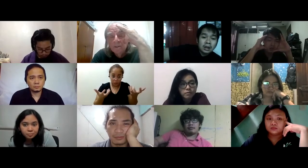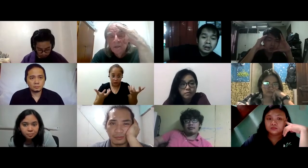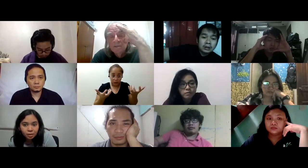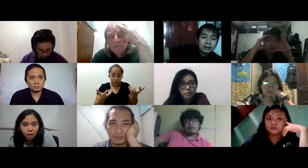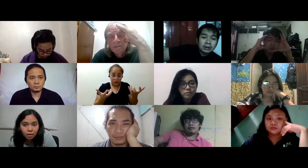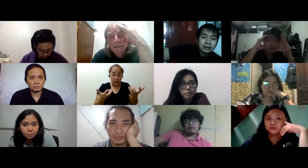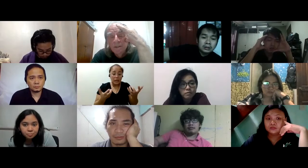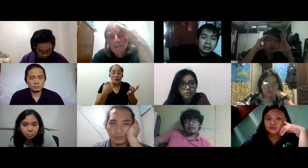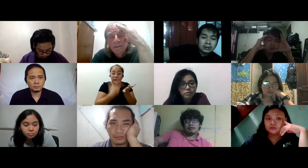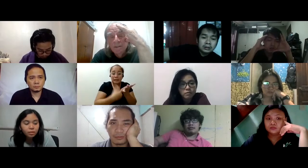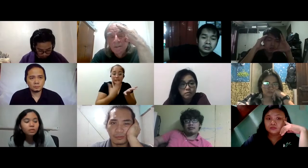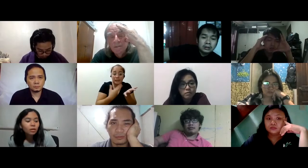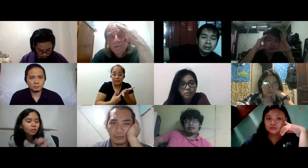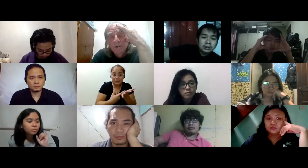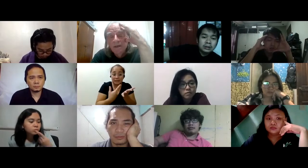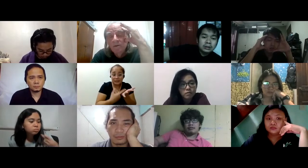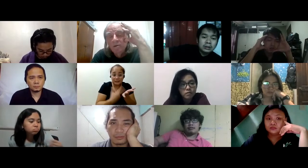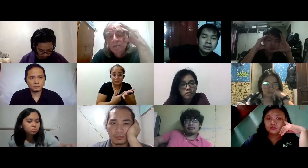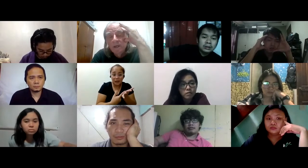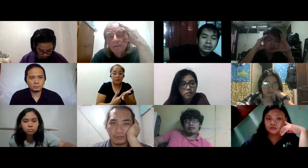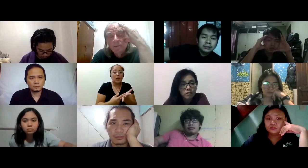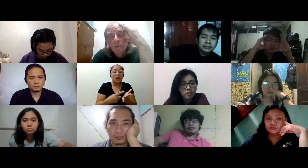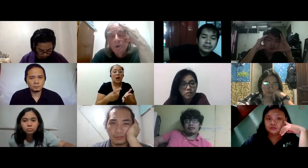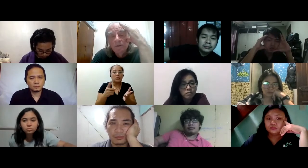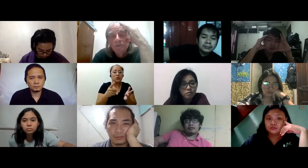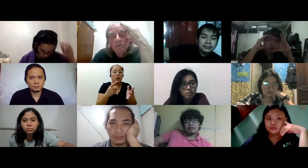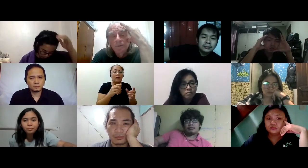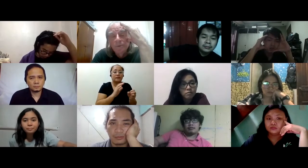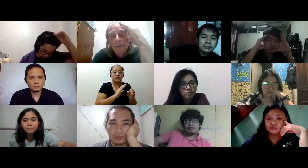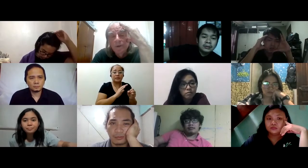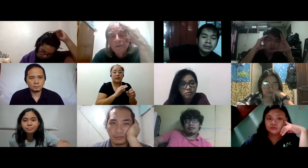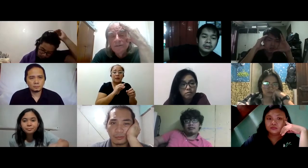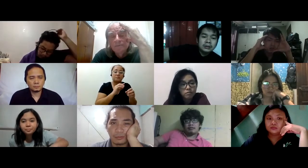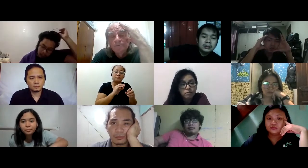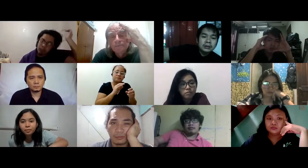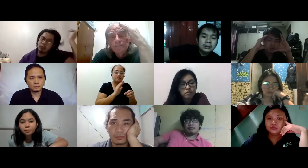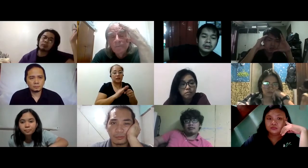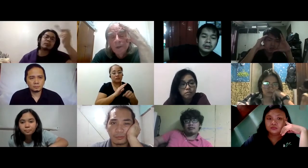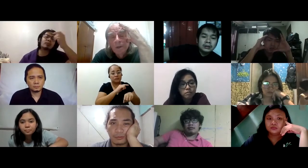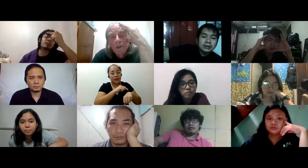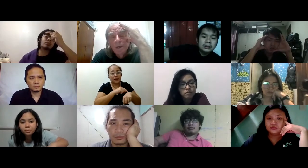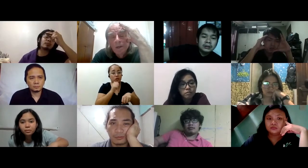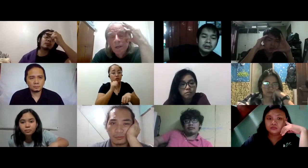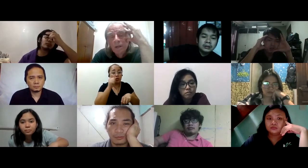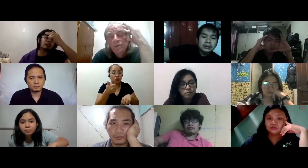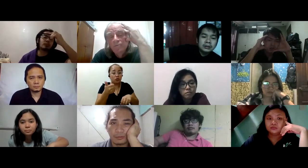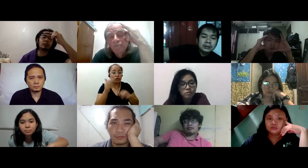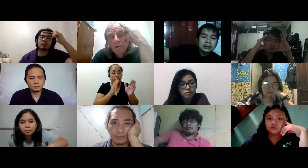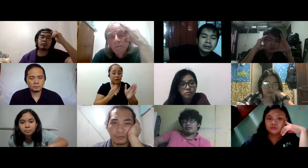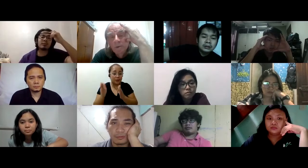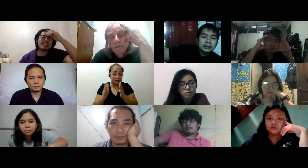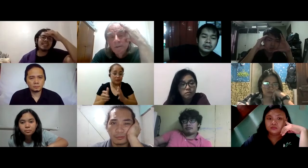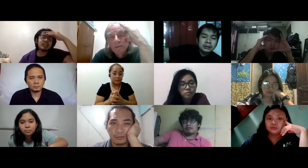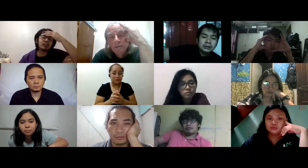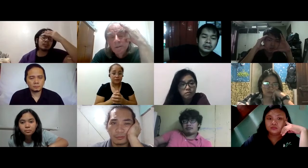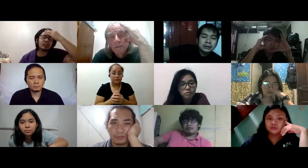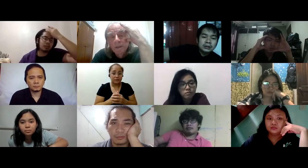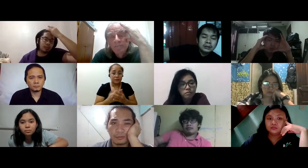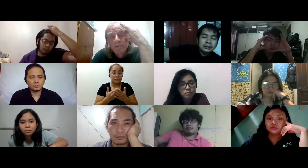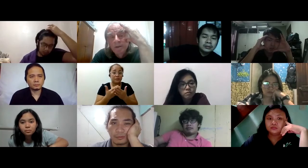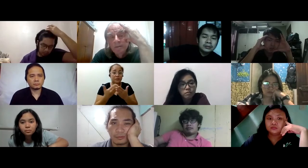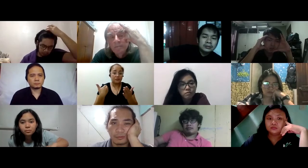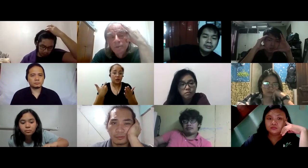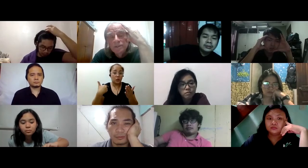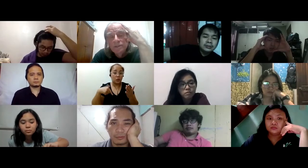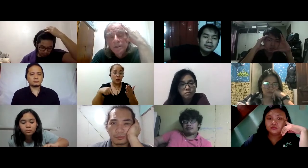to discuss, and you can have a little time tomorrow to prepare also before we